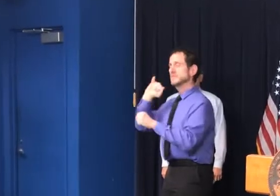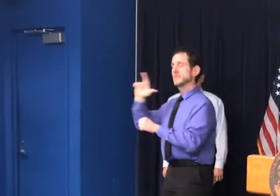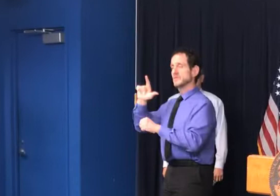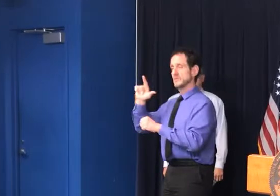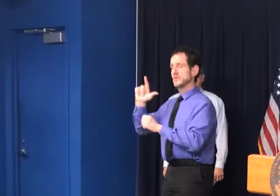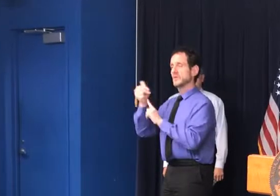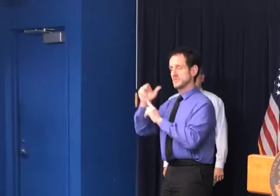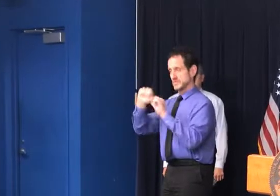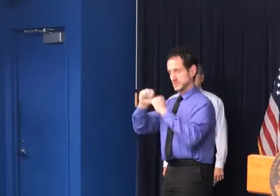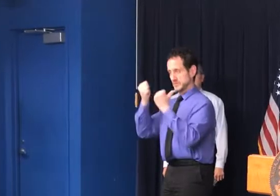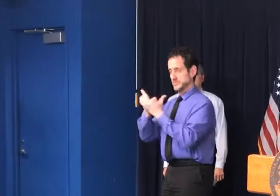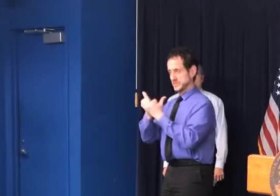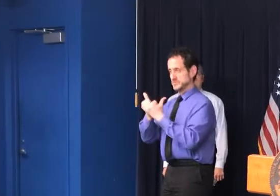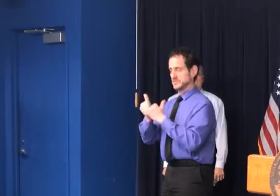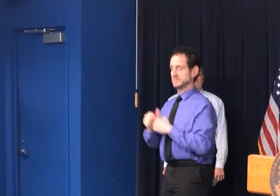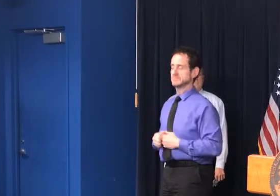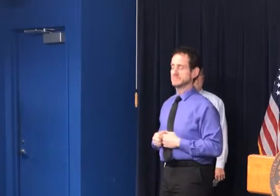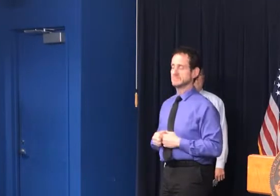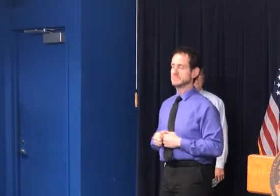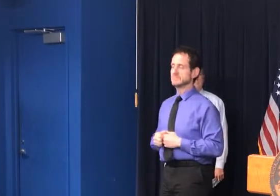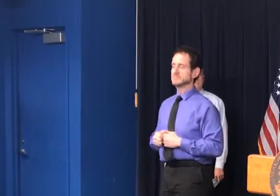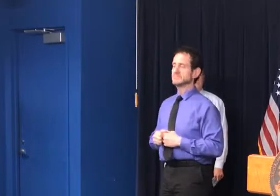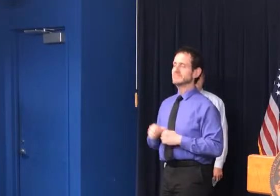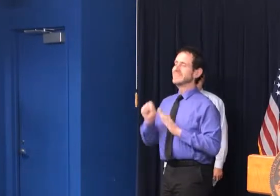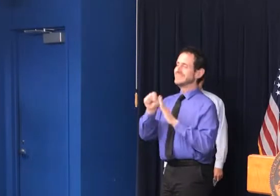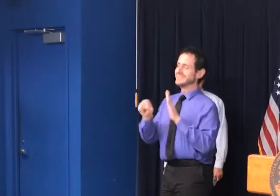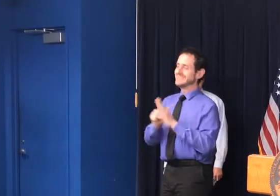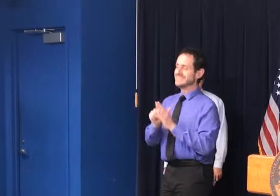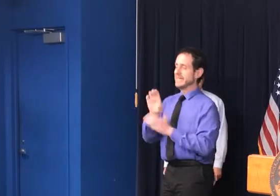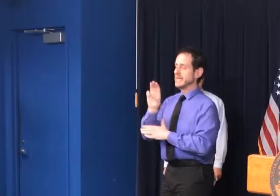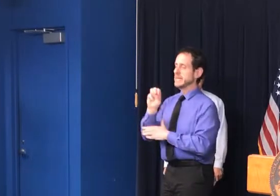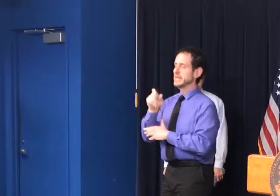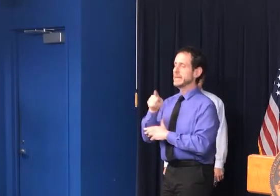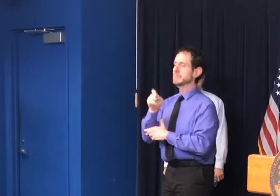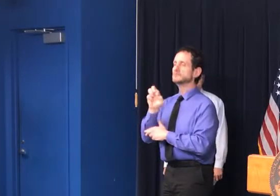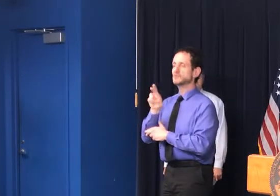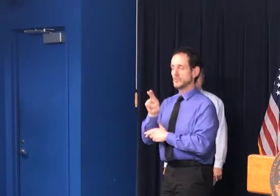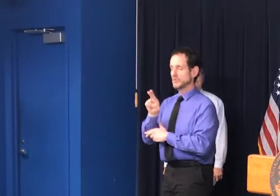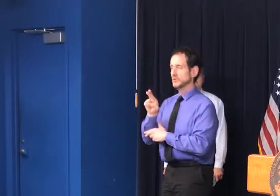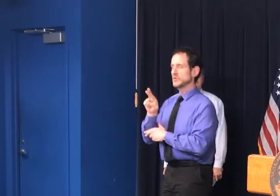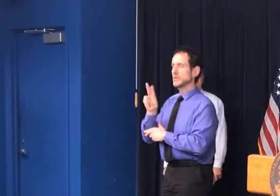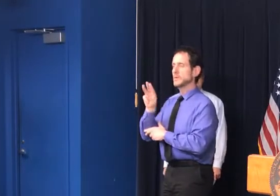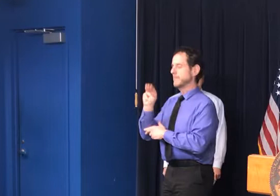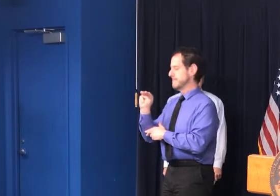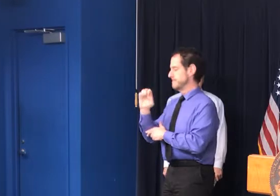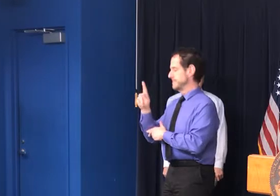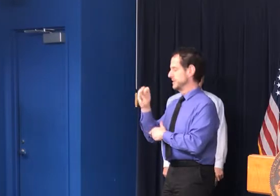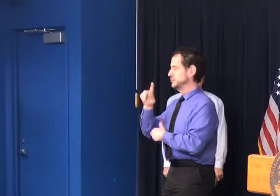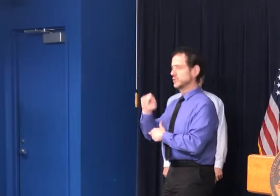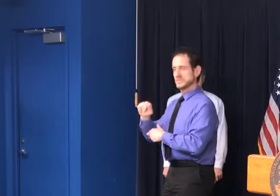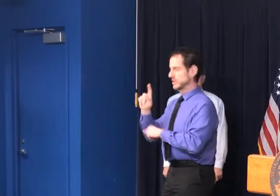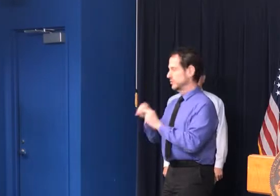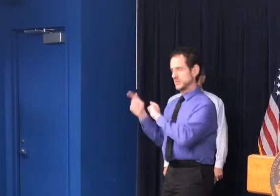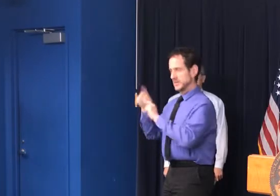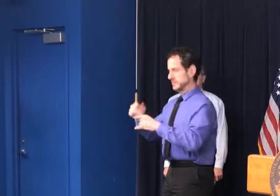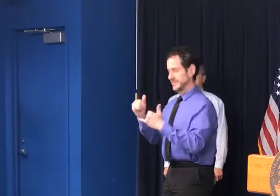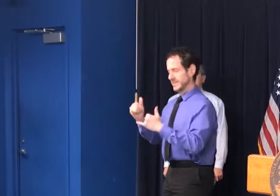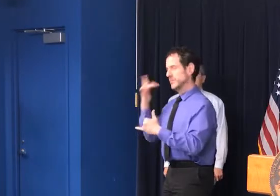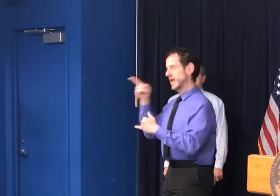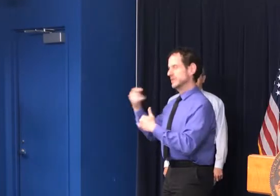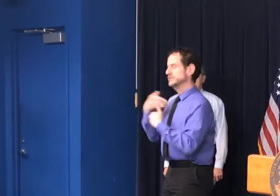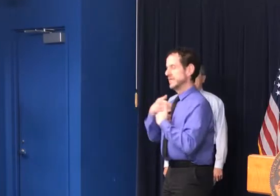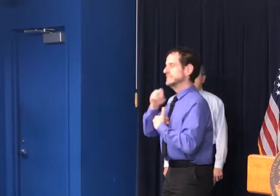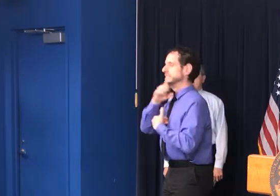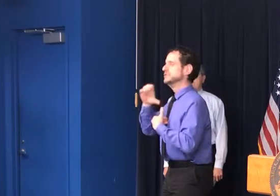Association. Our State Comptroller, Susana Mendoza, was unable to join us. She's caring for her elderly mother, and both are